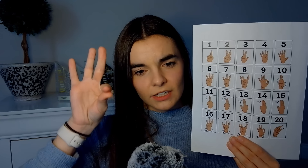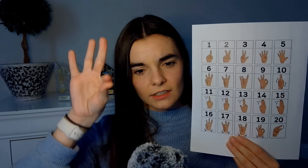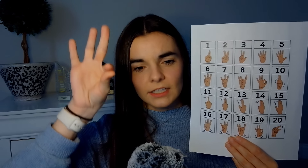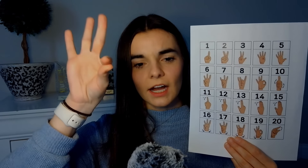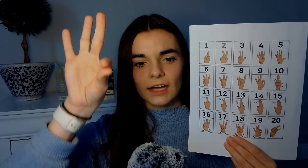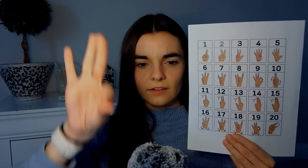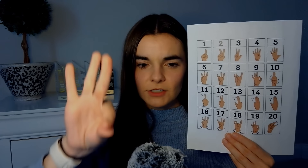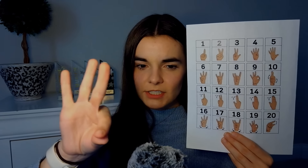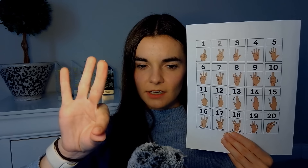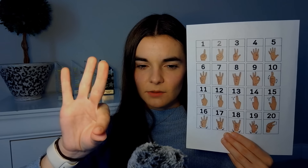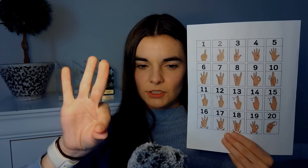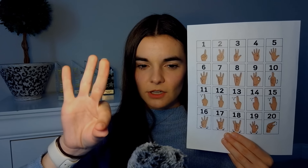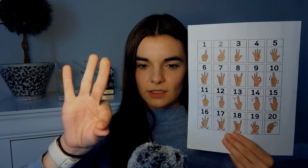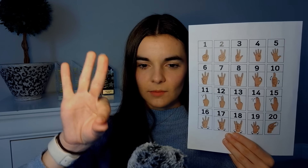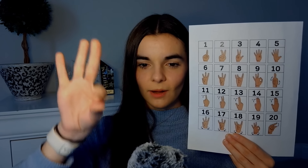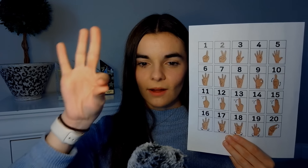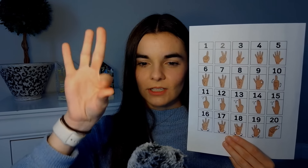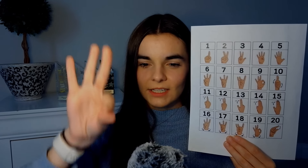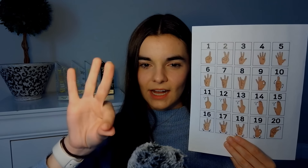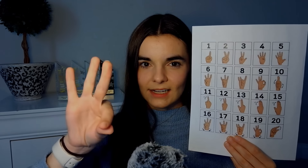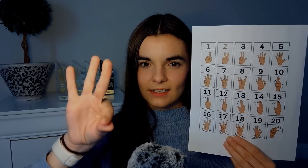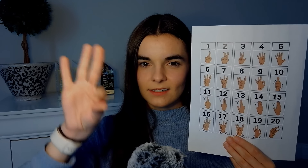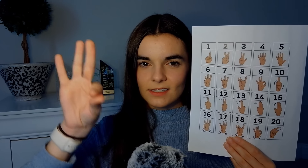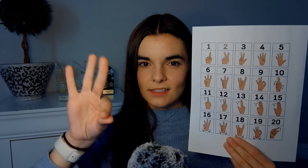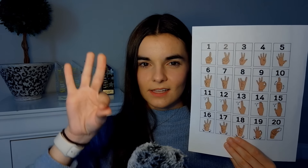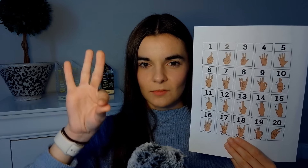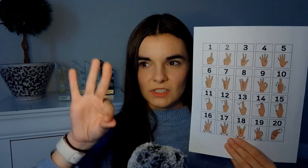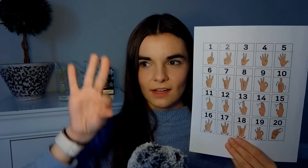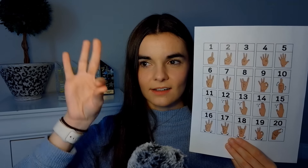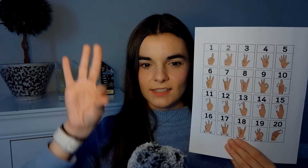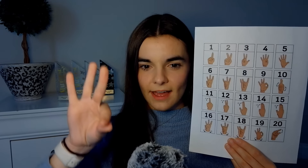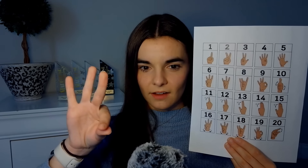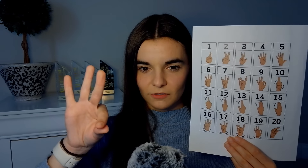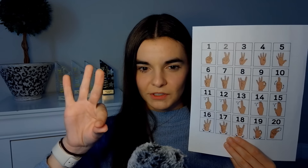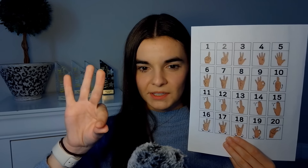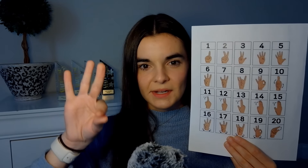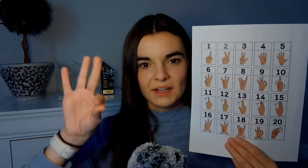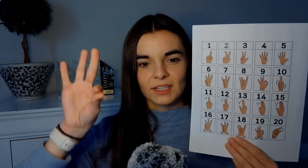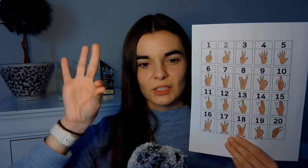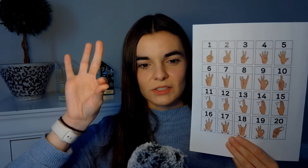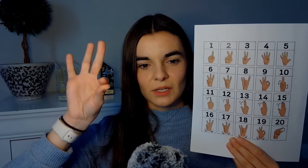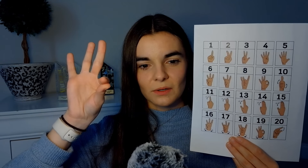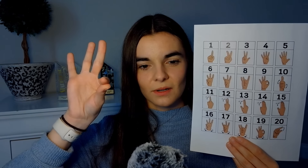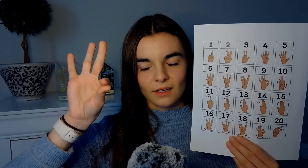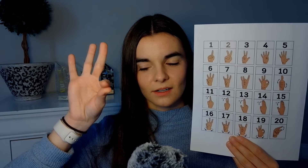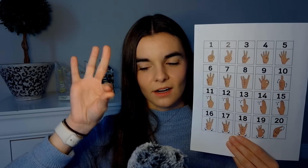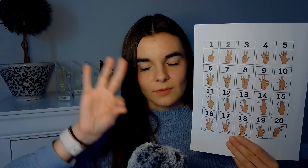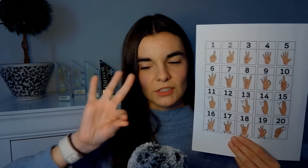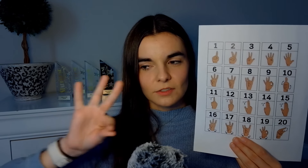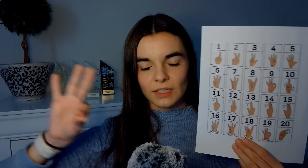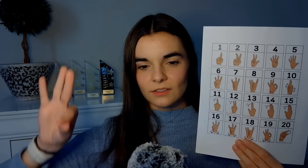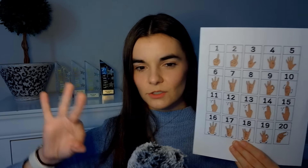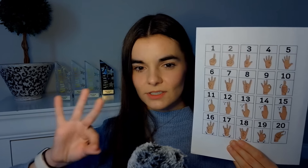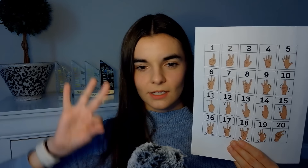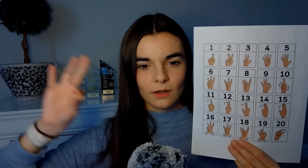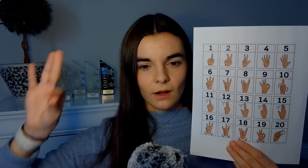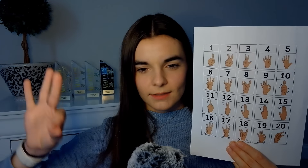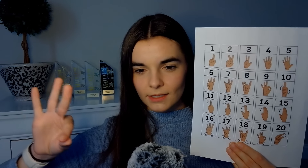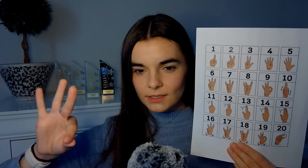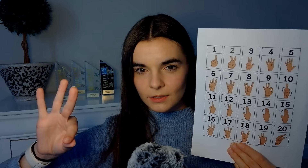Conveniently, I never see anyone talking about how 9 is the same sign as F. So, I'm assuming it's just like context